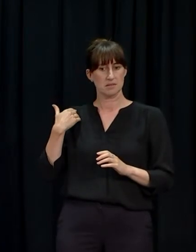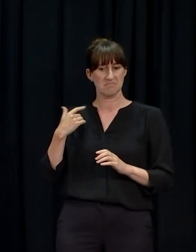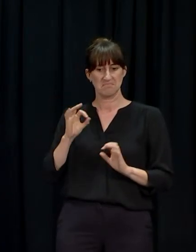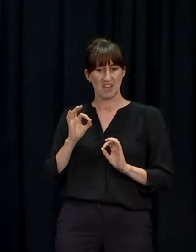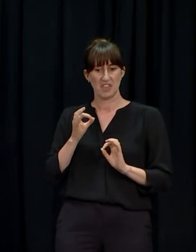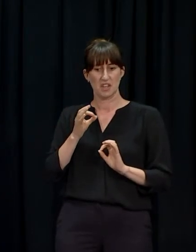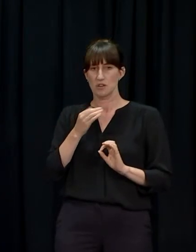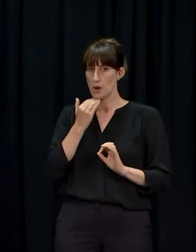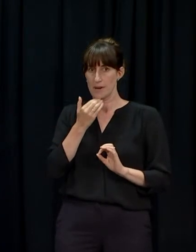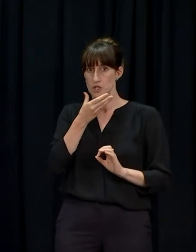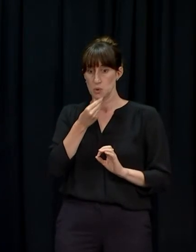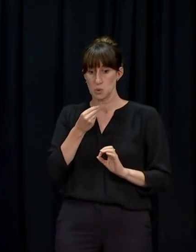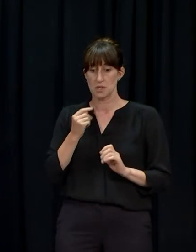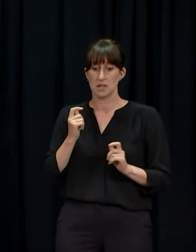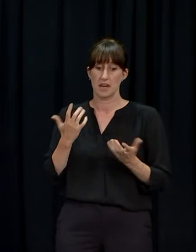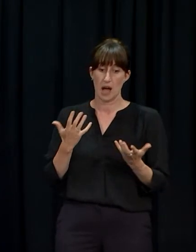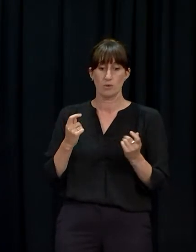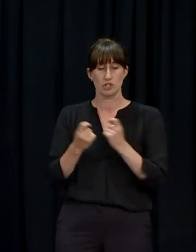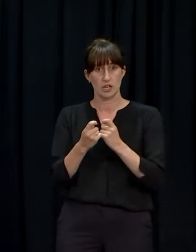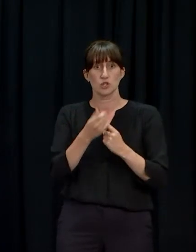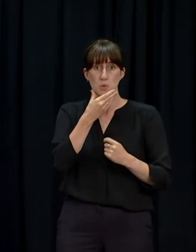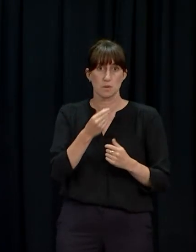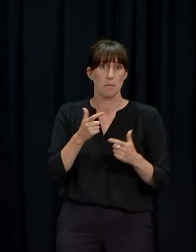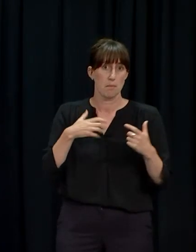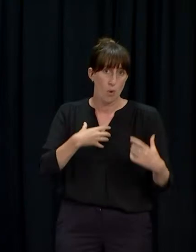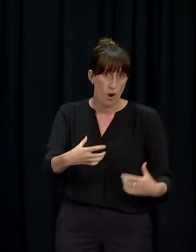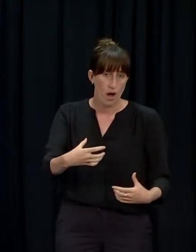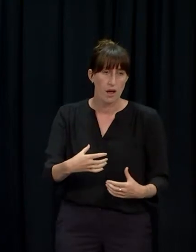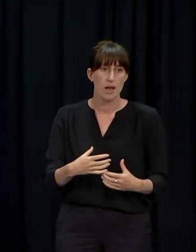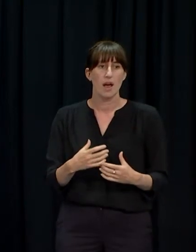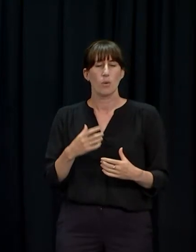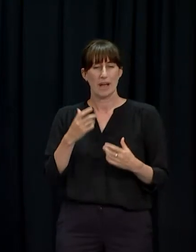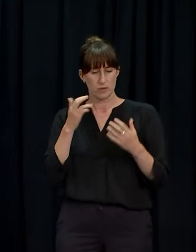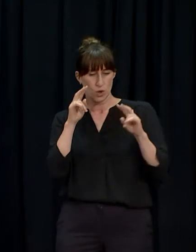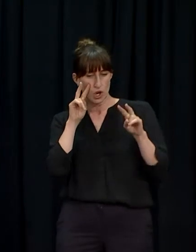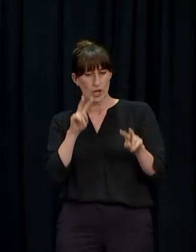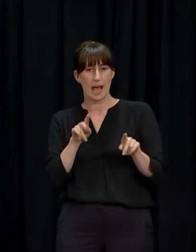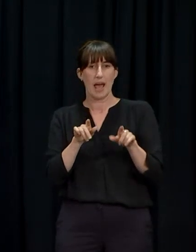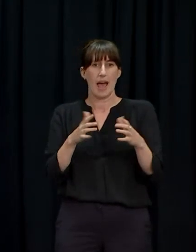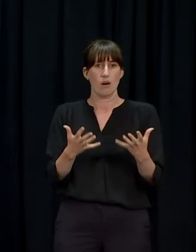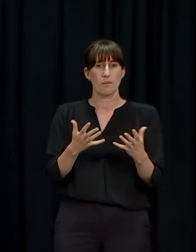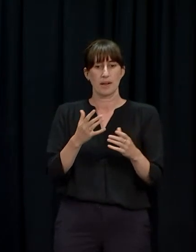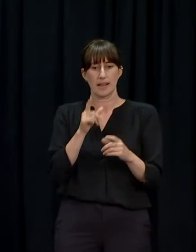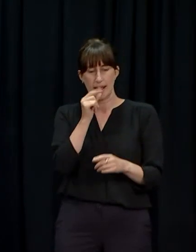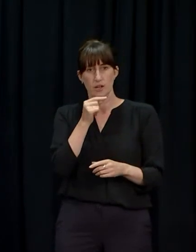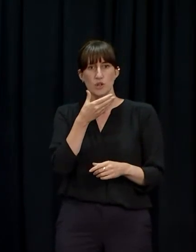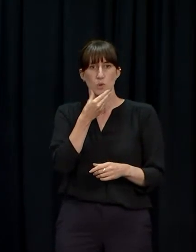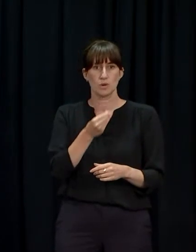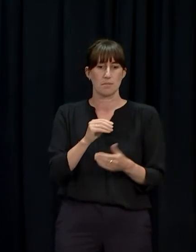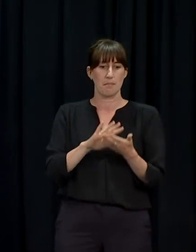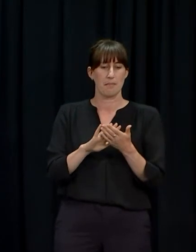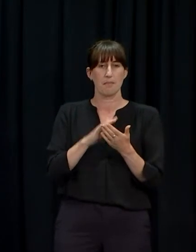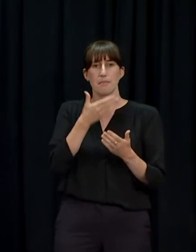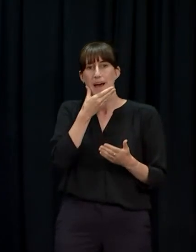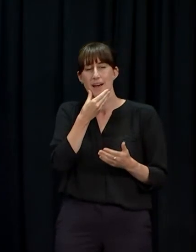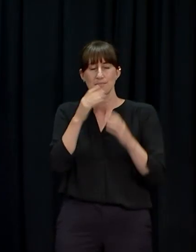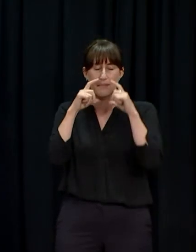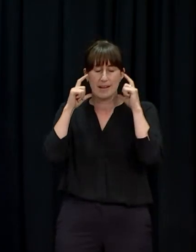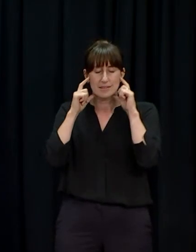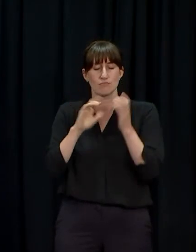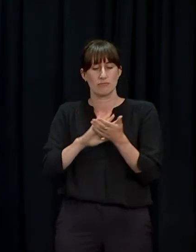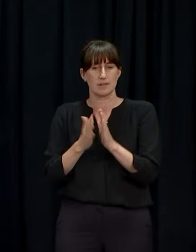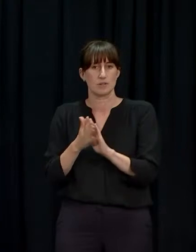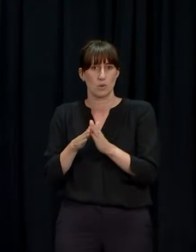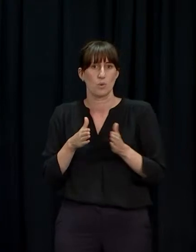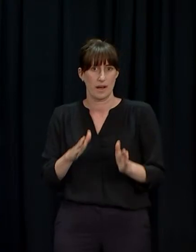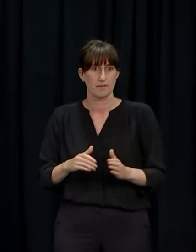scientific evidence there and the practicalities of making them work in our community. Patrick. When can people expect to be able to